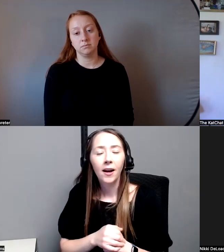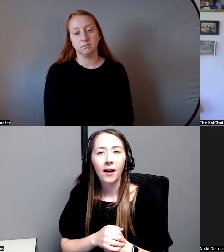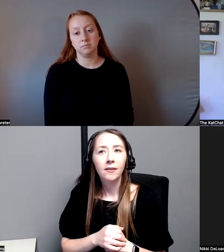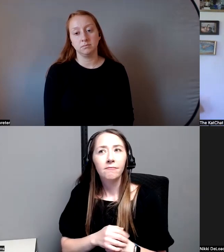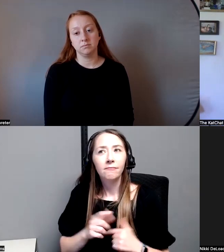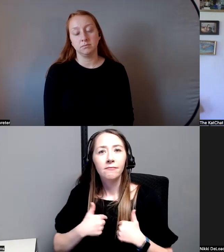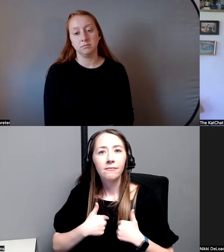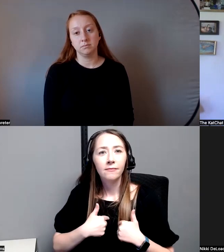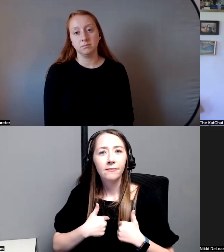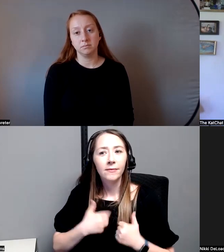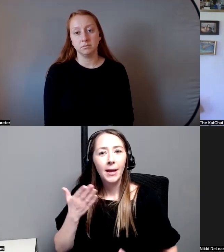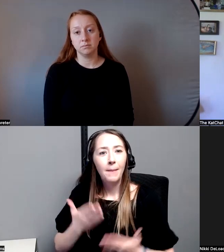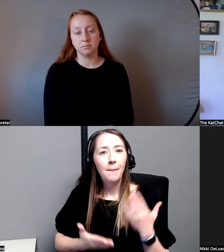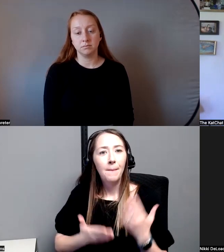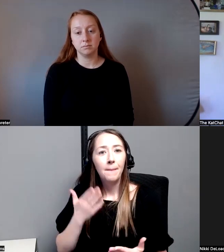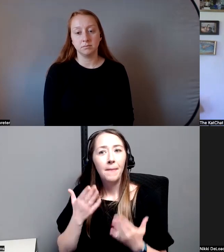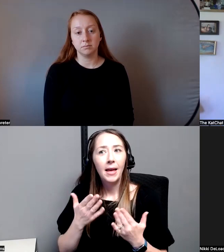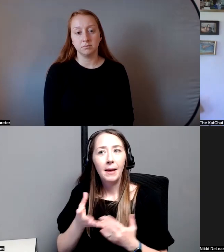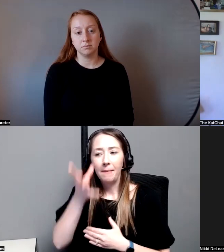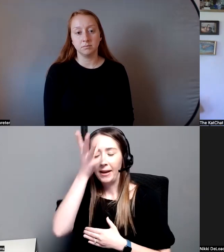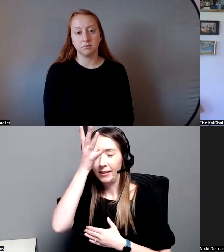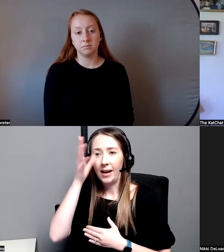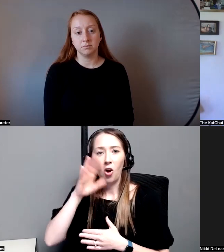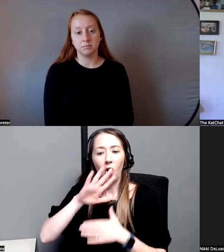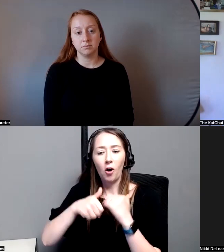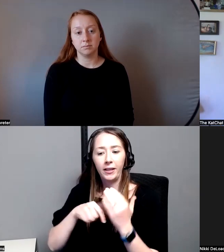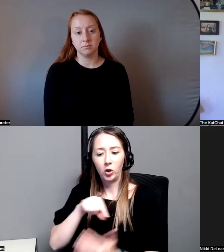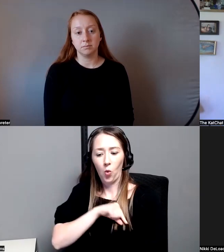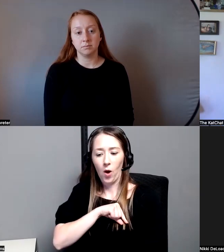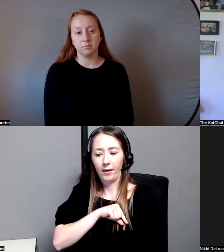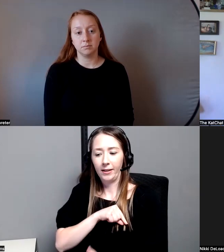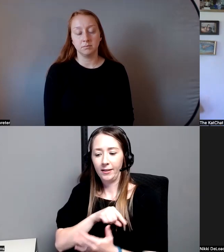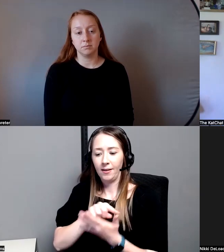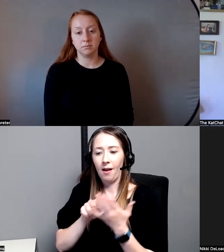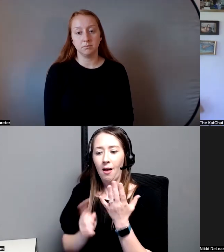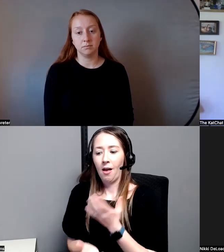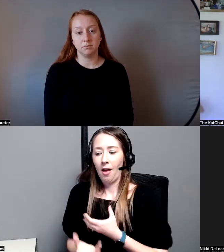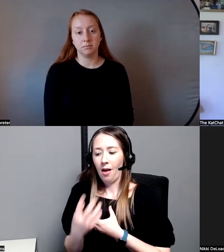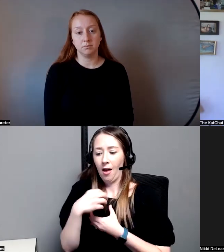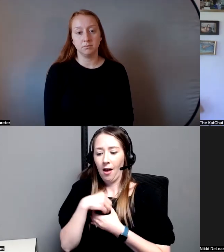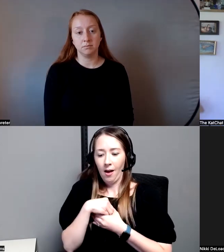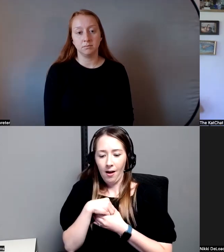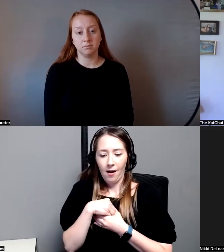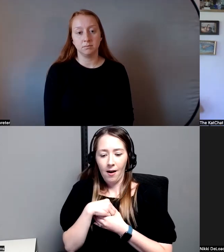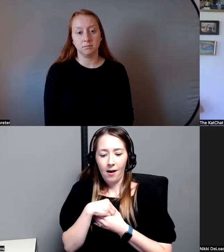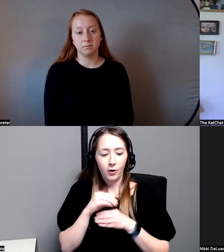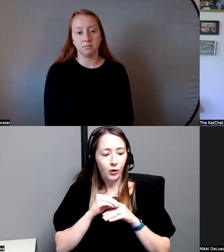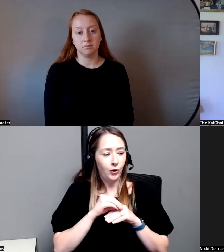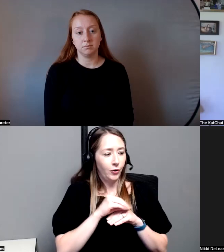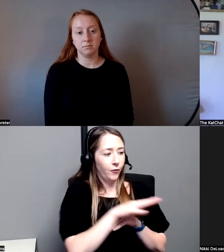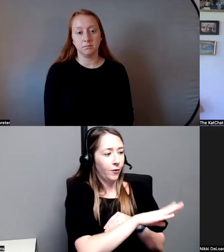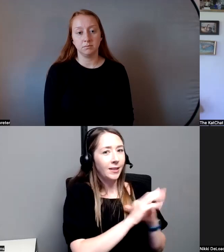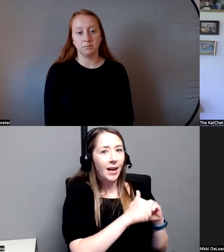like, maybe I bring my dad into the way that I parent my kids, the way that